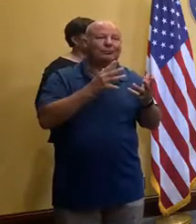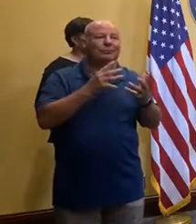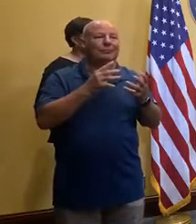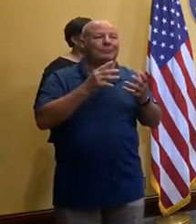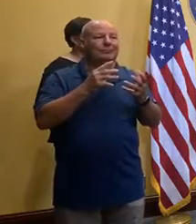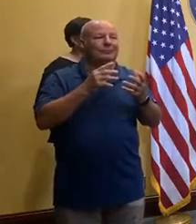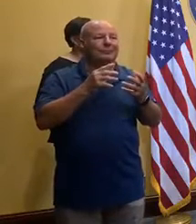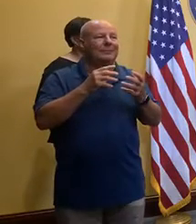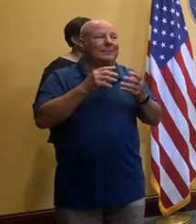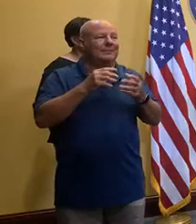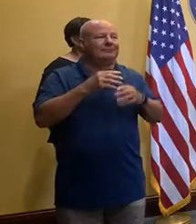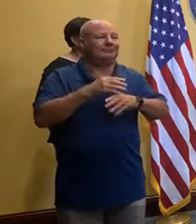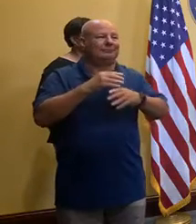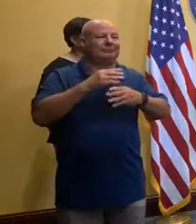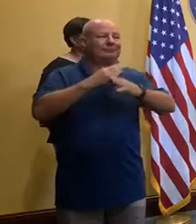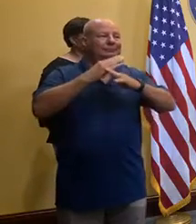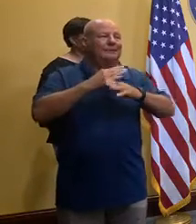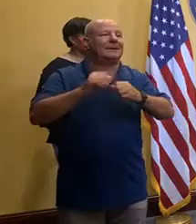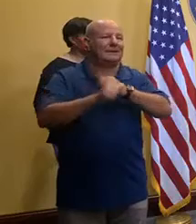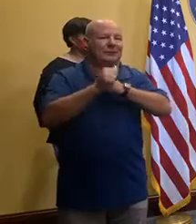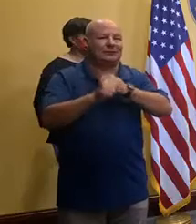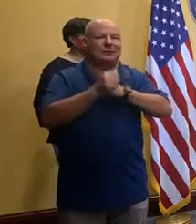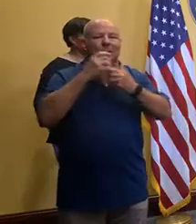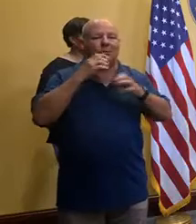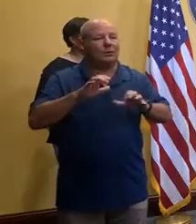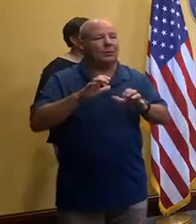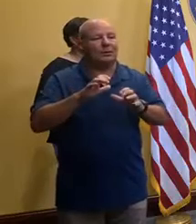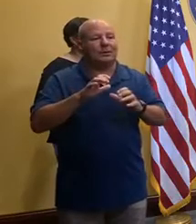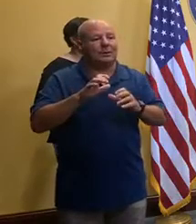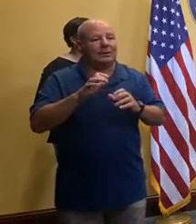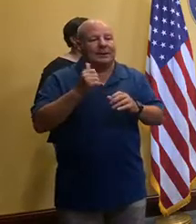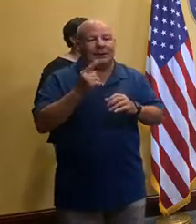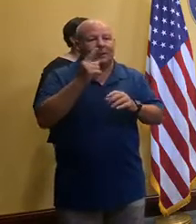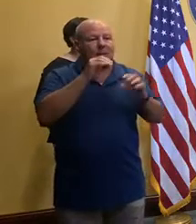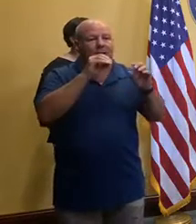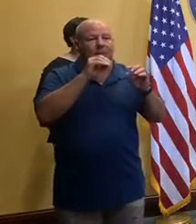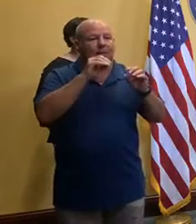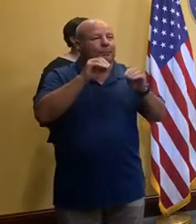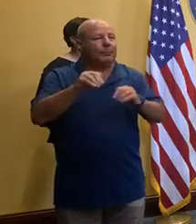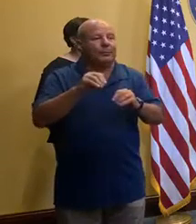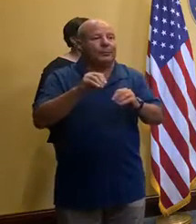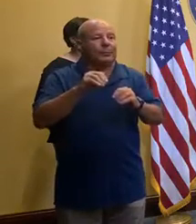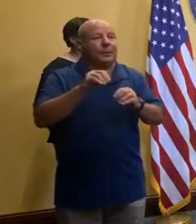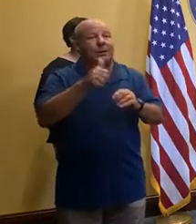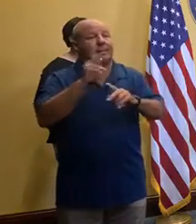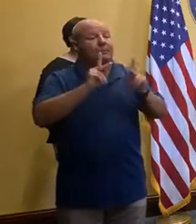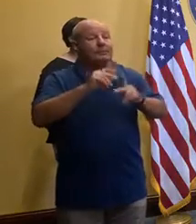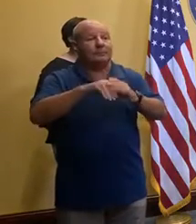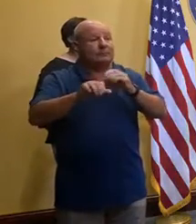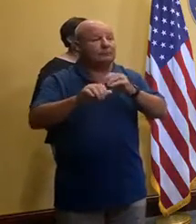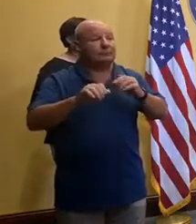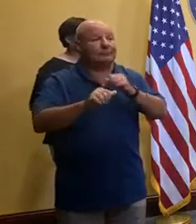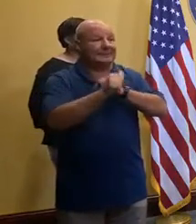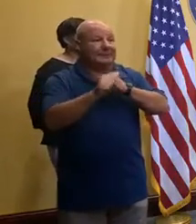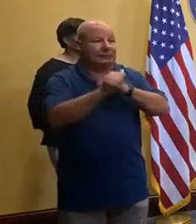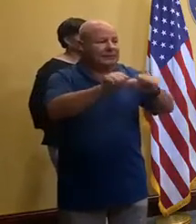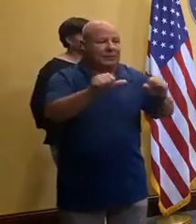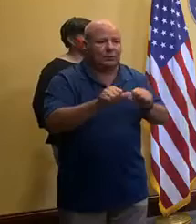party. So we don't want anyone to put anyone in harm's way. We want you, again,